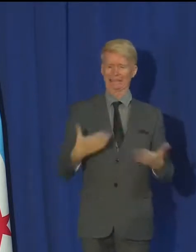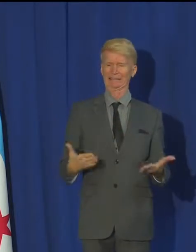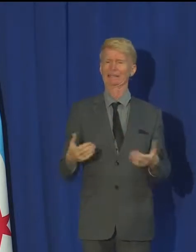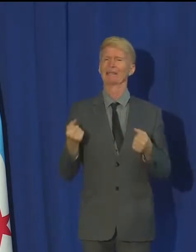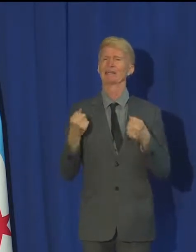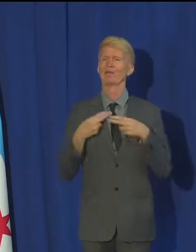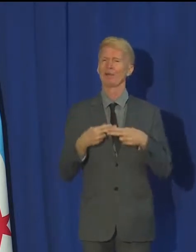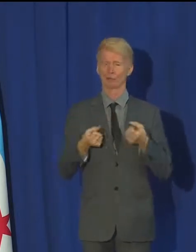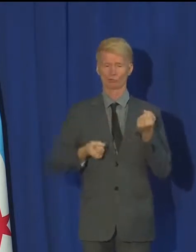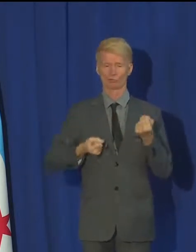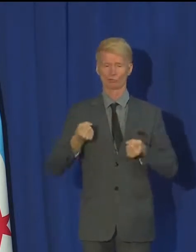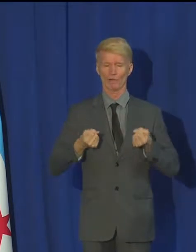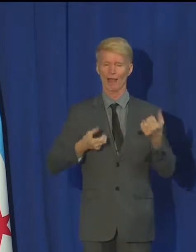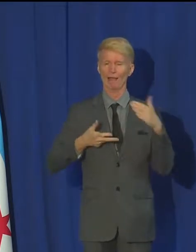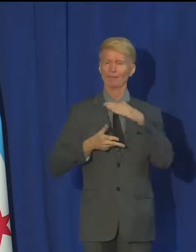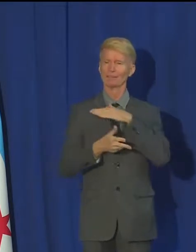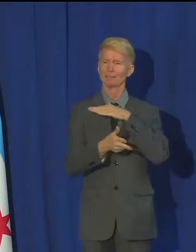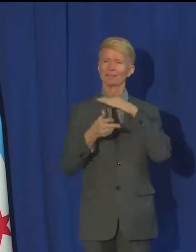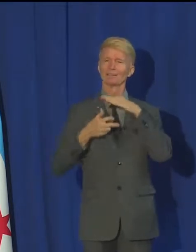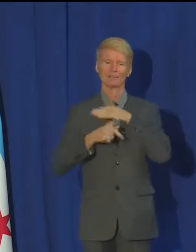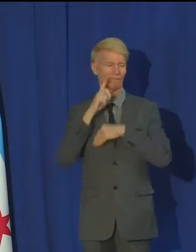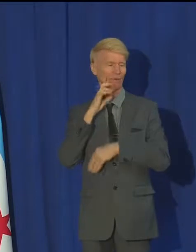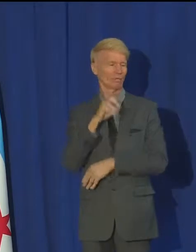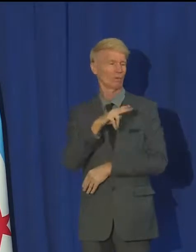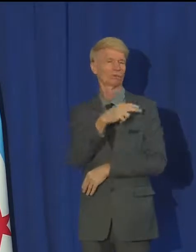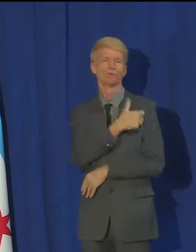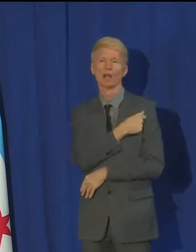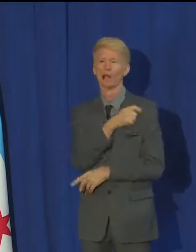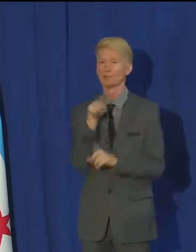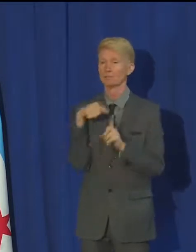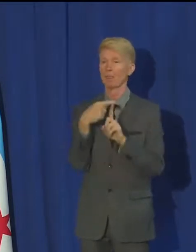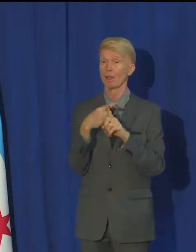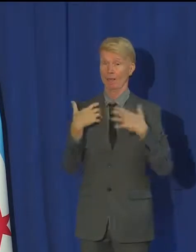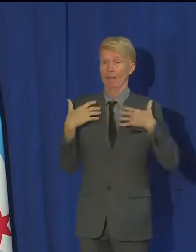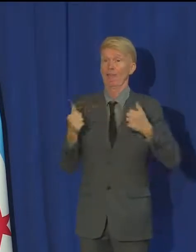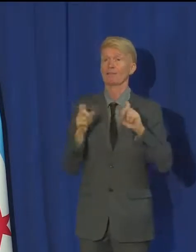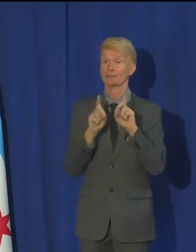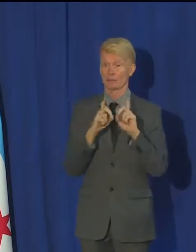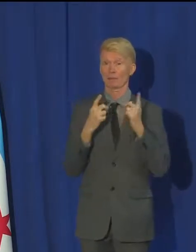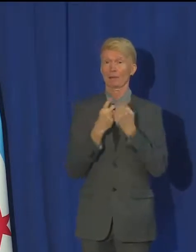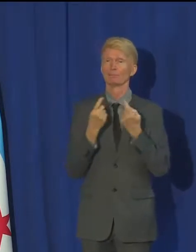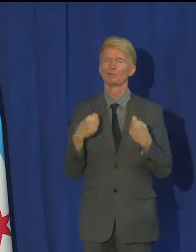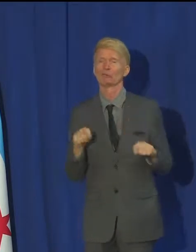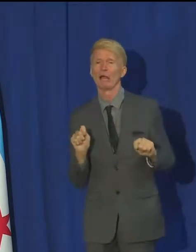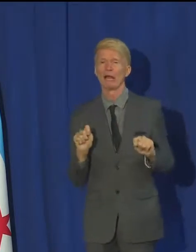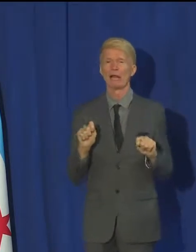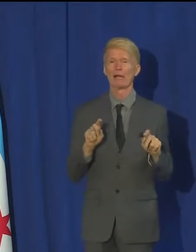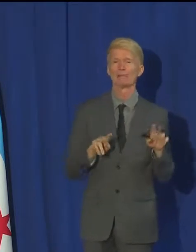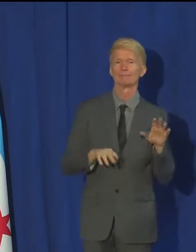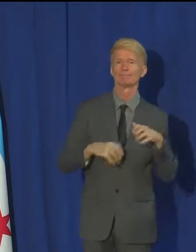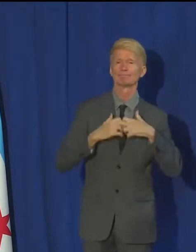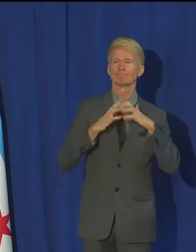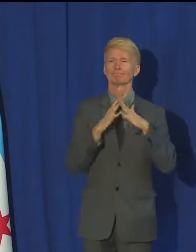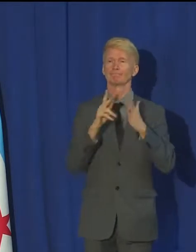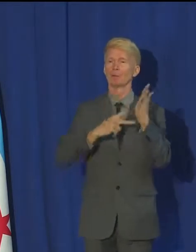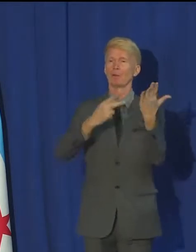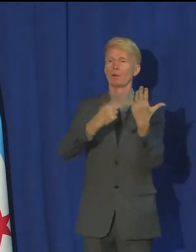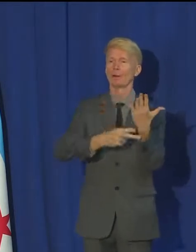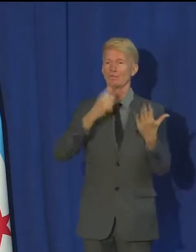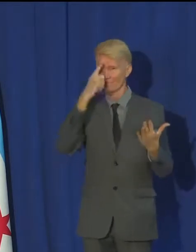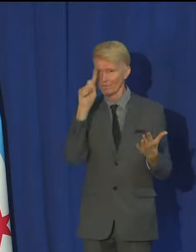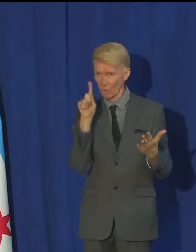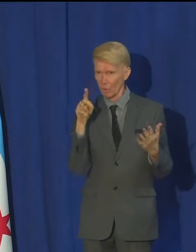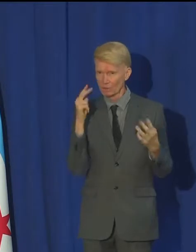of drive-through flu shots. The health department is also sort of trialing some of this for flu in practice